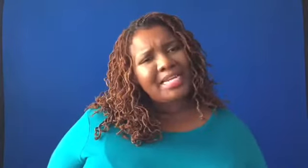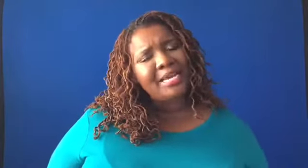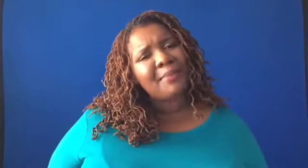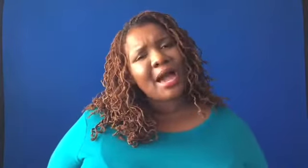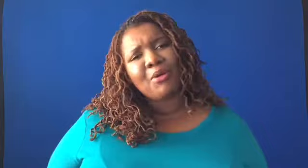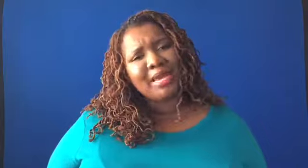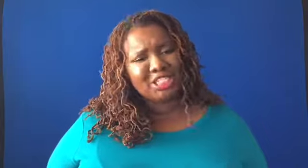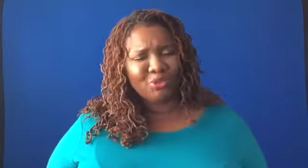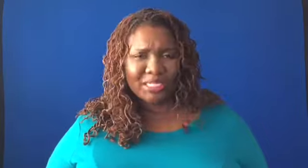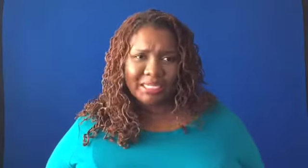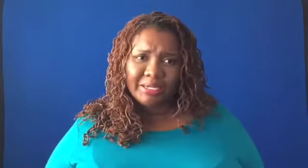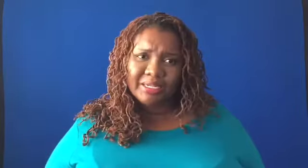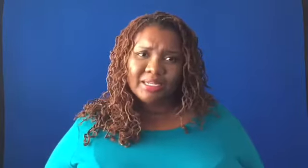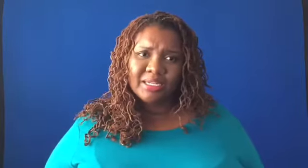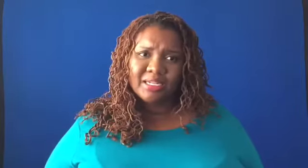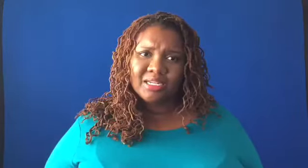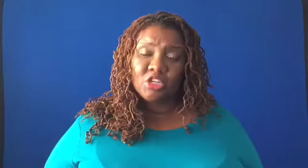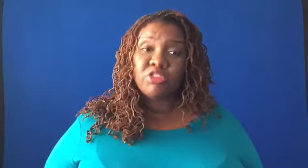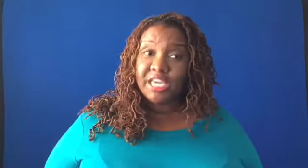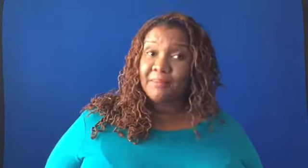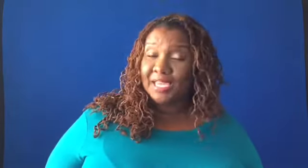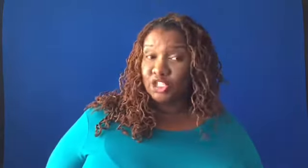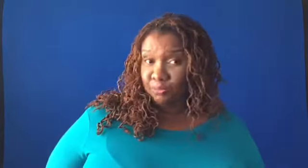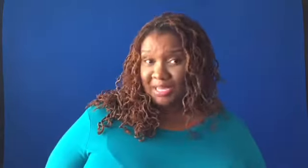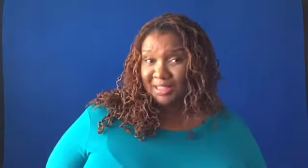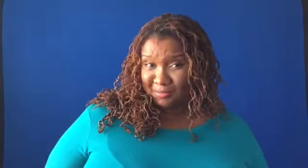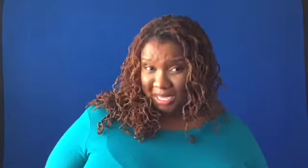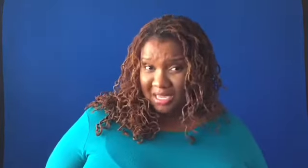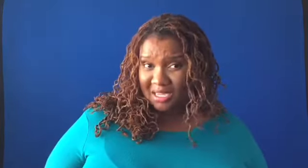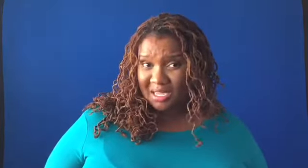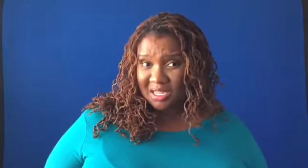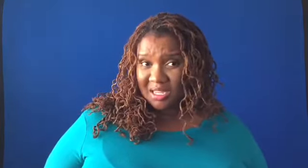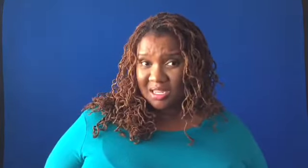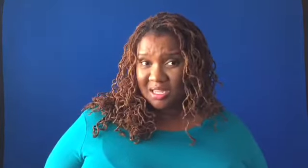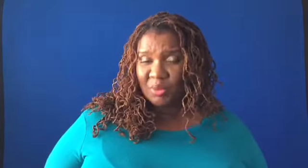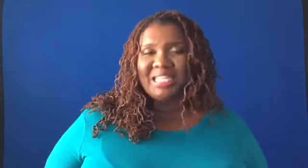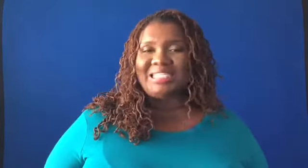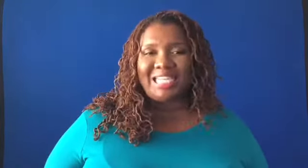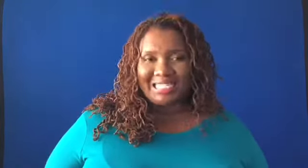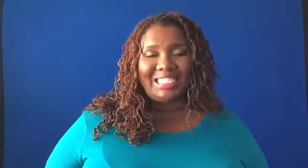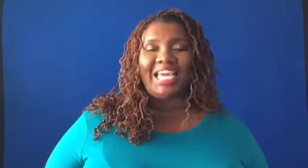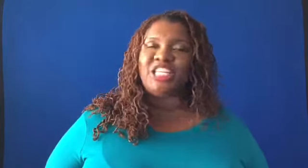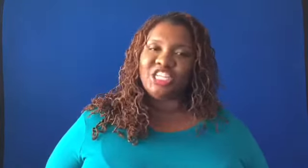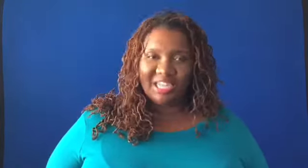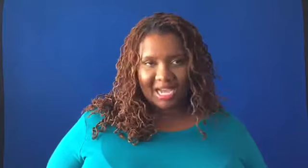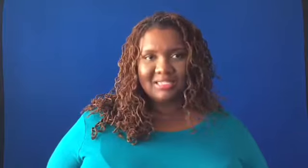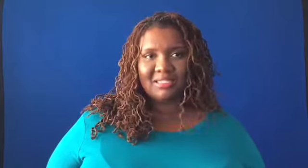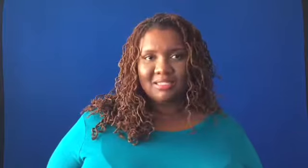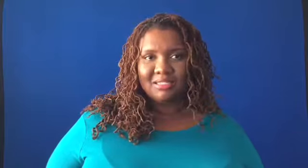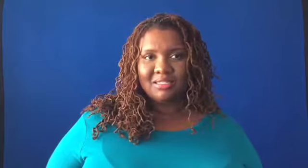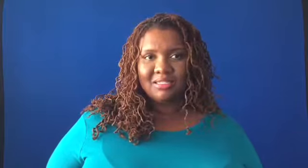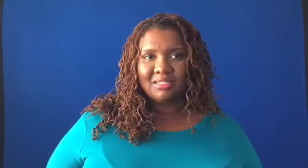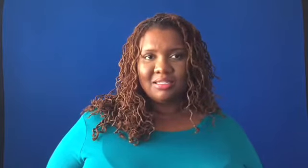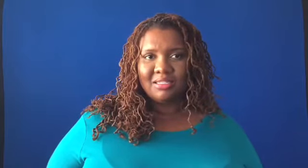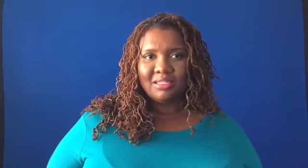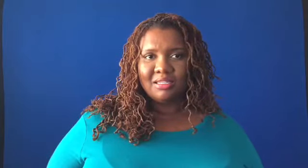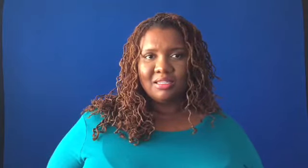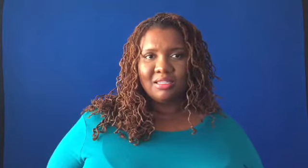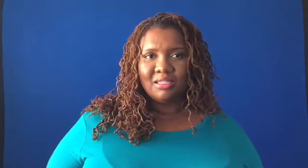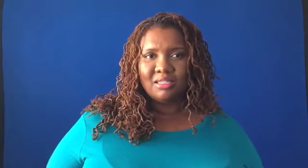and power makes you a leader? You think it makes you better than me? Well, it doesn't, and you're not. Why are you still here? You and